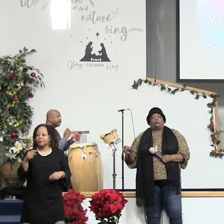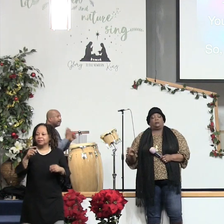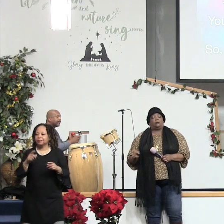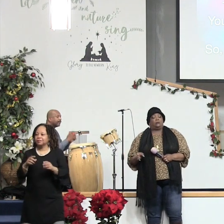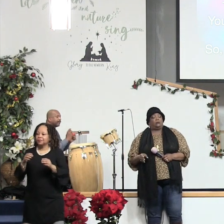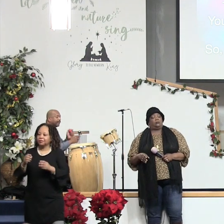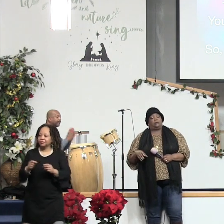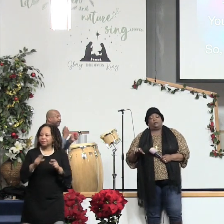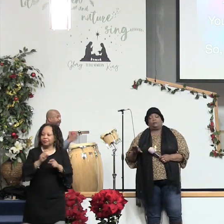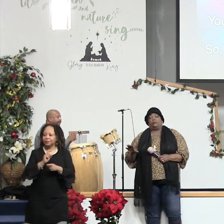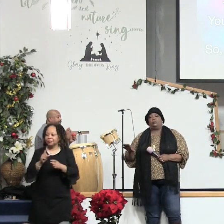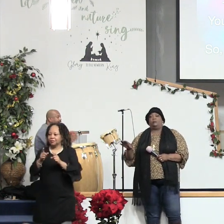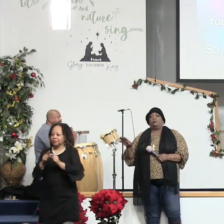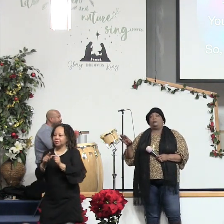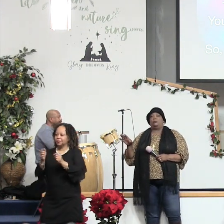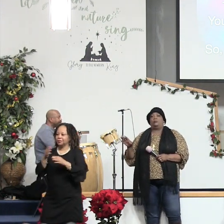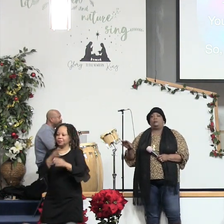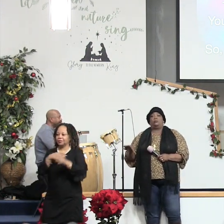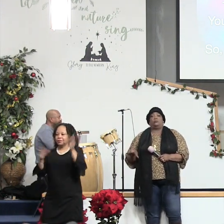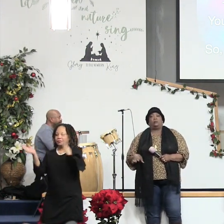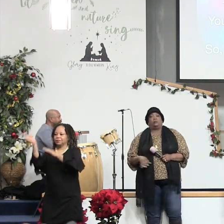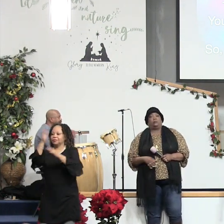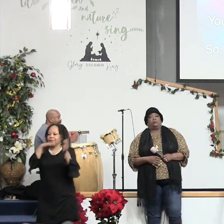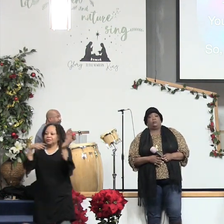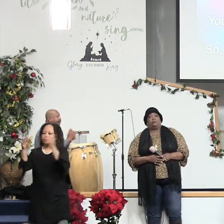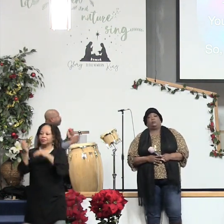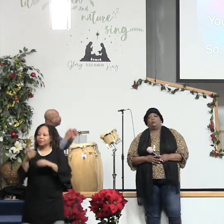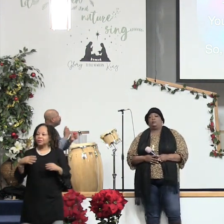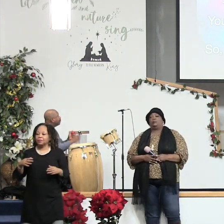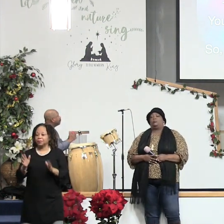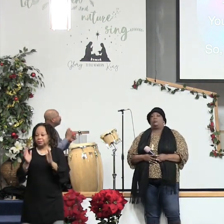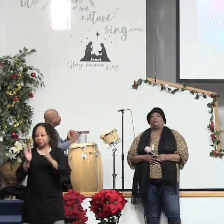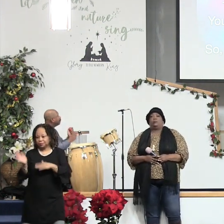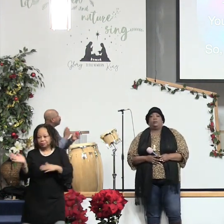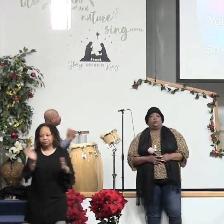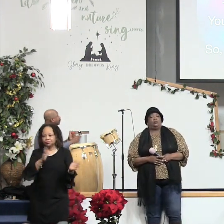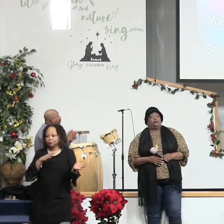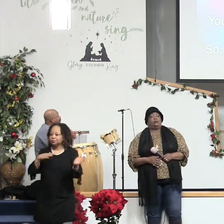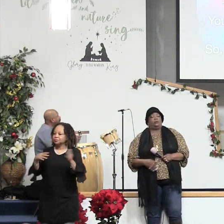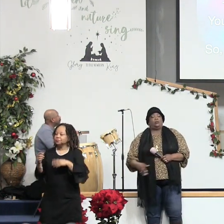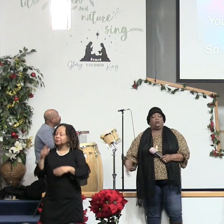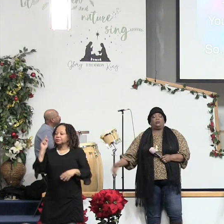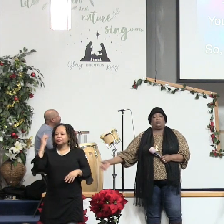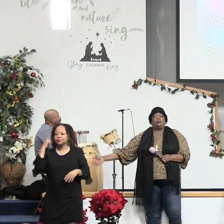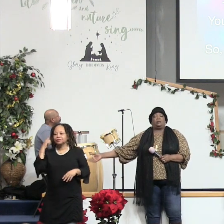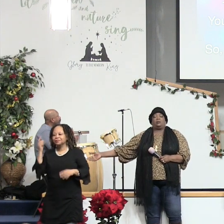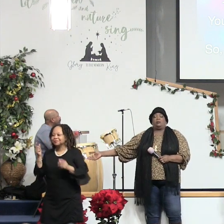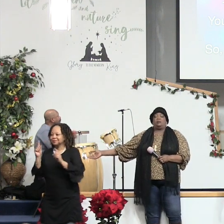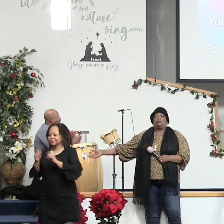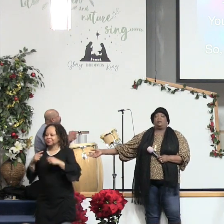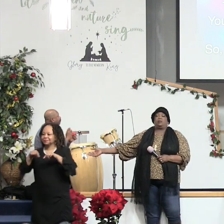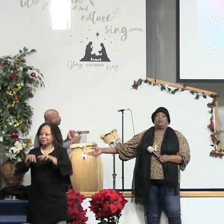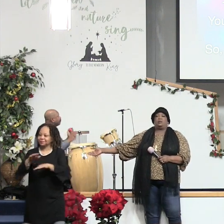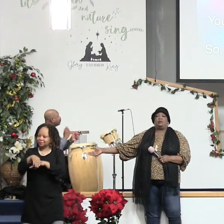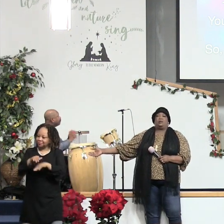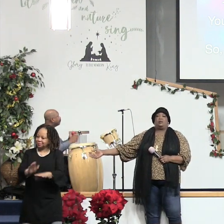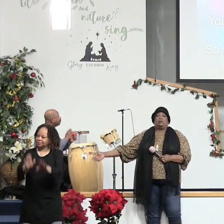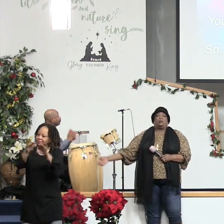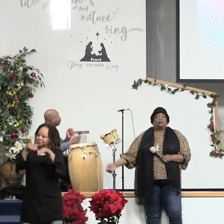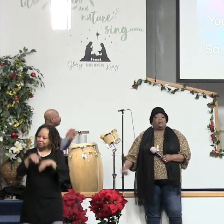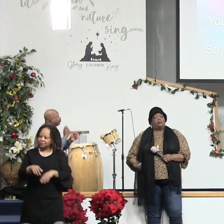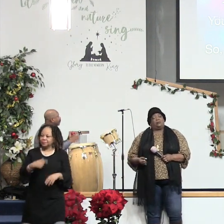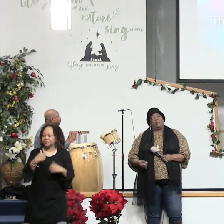carry through the rhythm of the wind, call me out. You would cross the